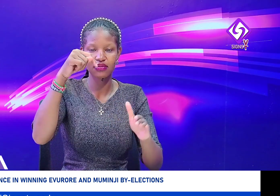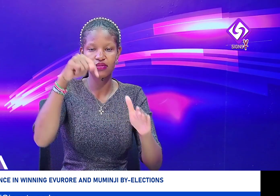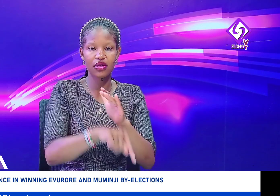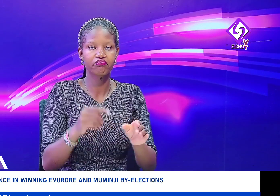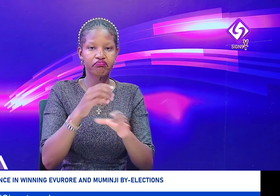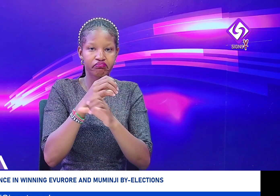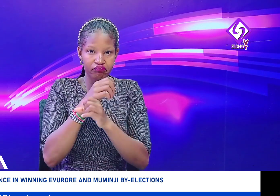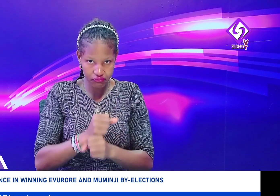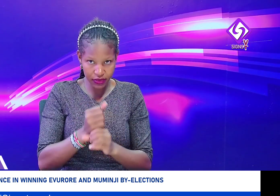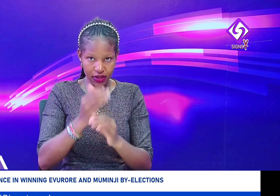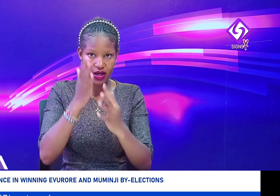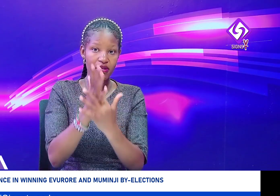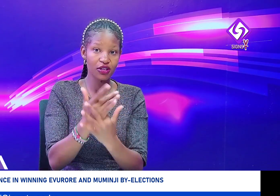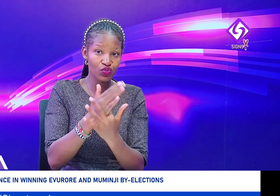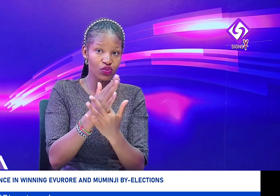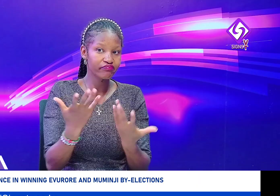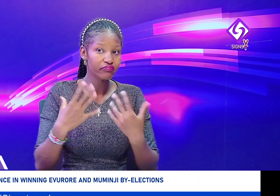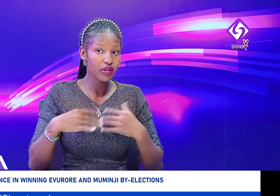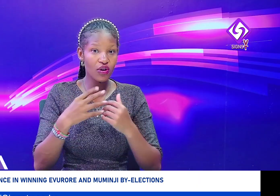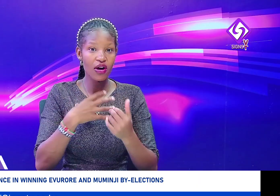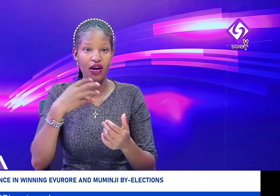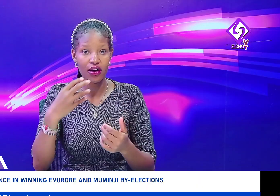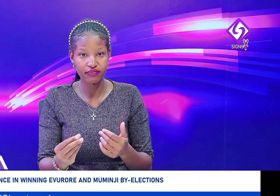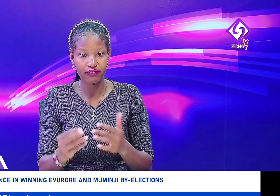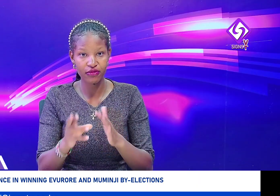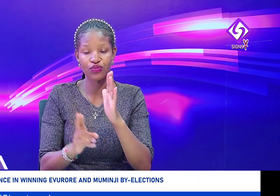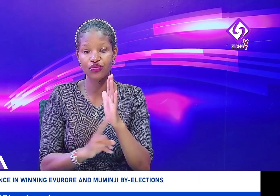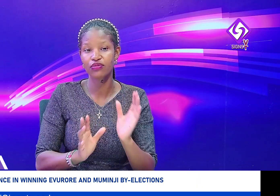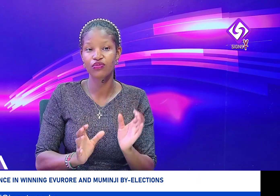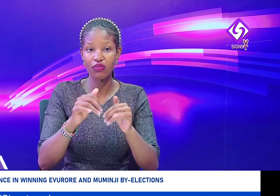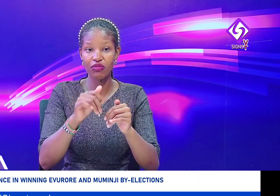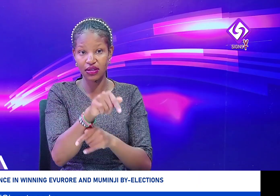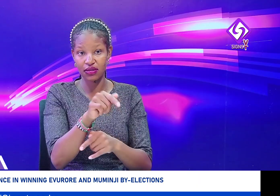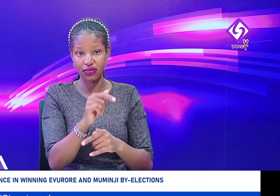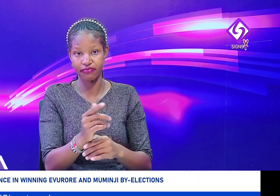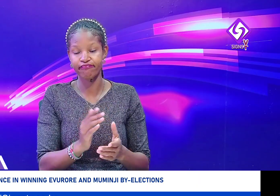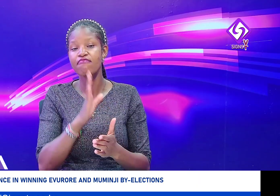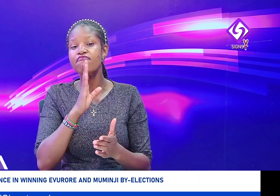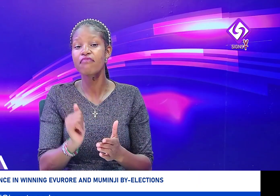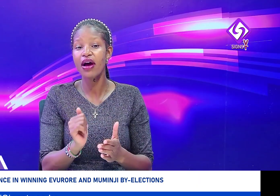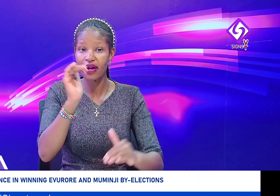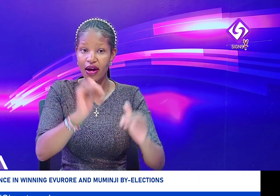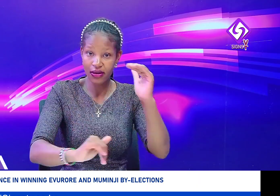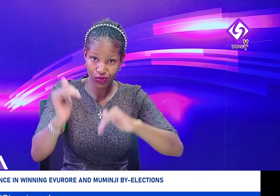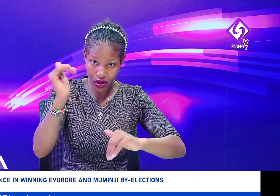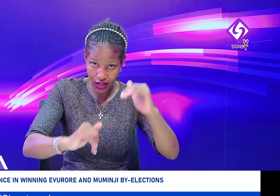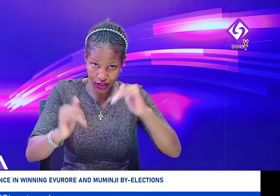which she believes has entrenched deep trust between the residents and the ruling party.